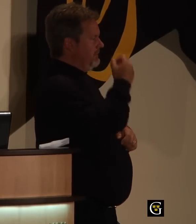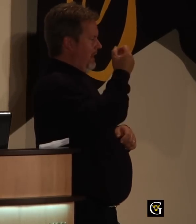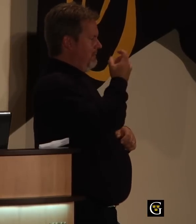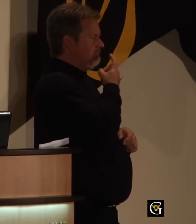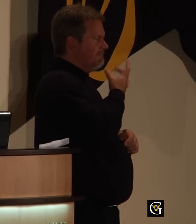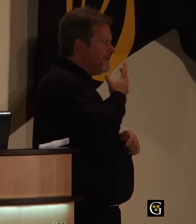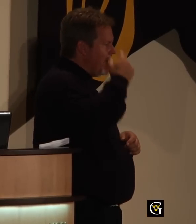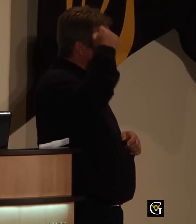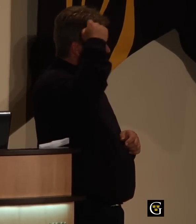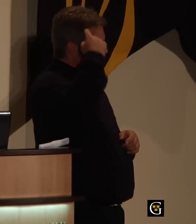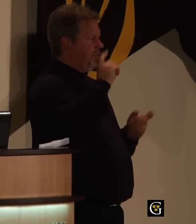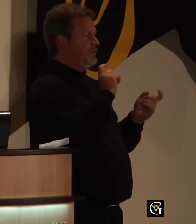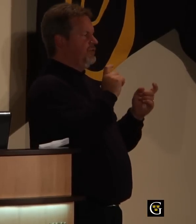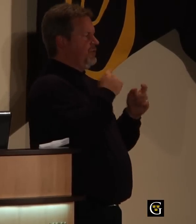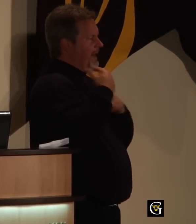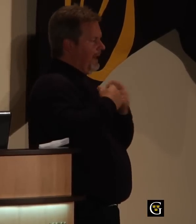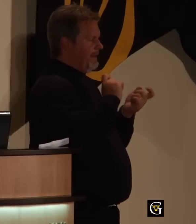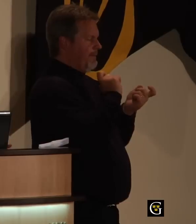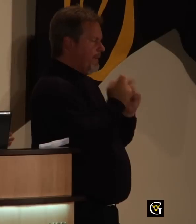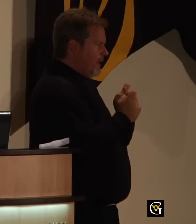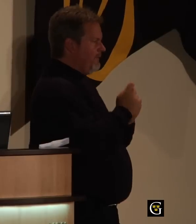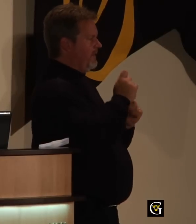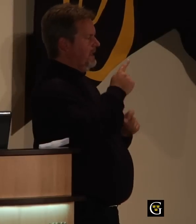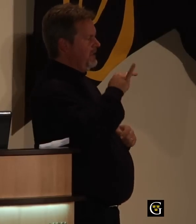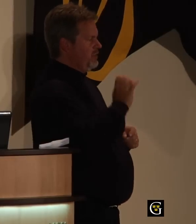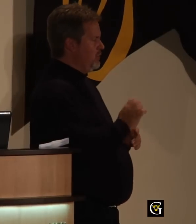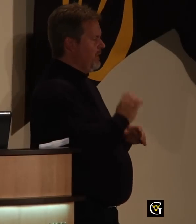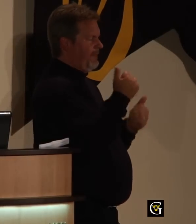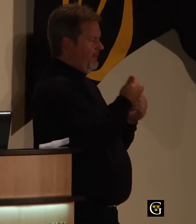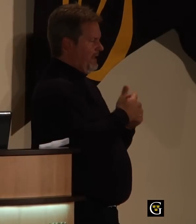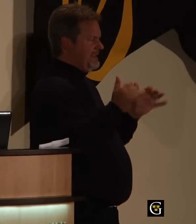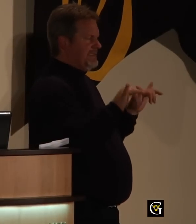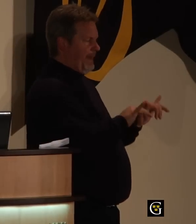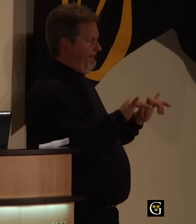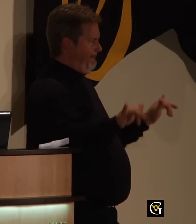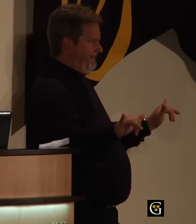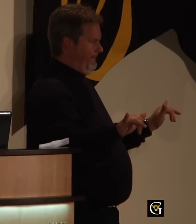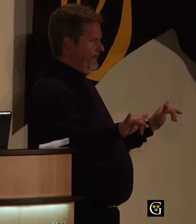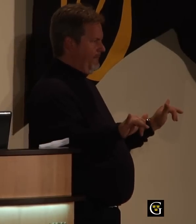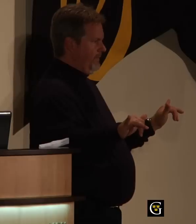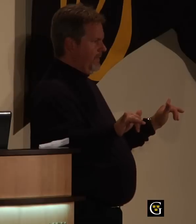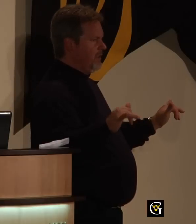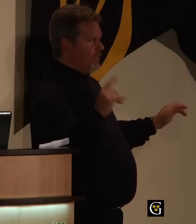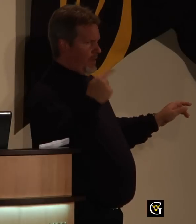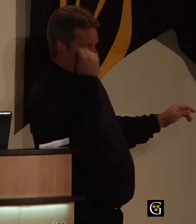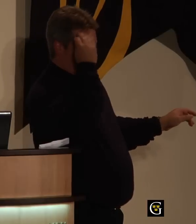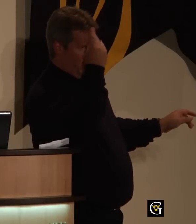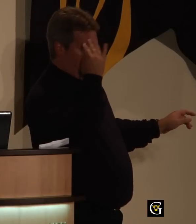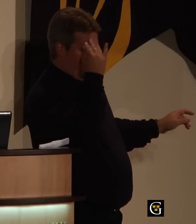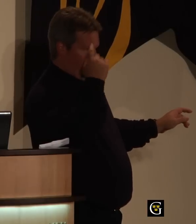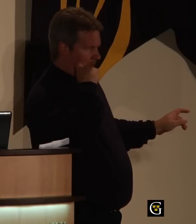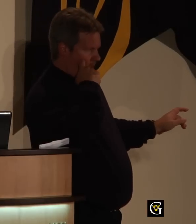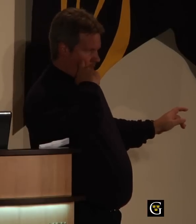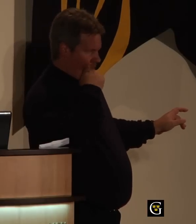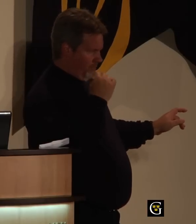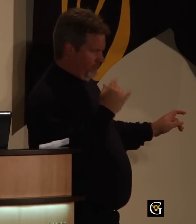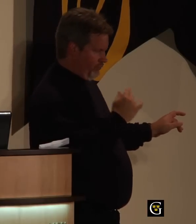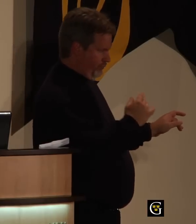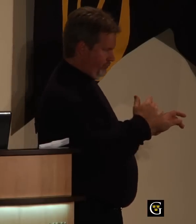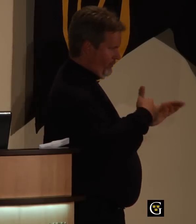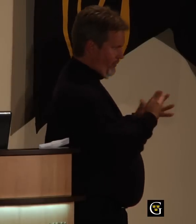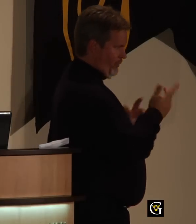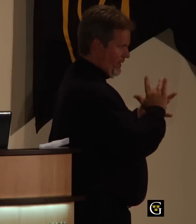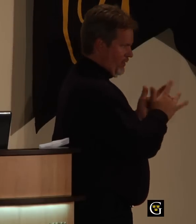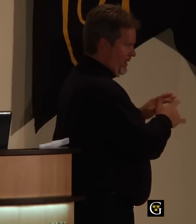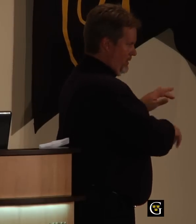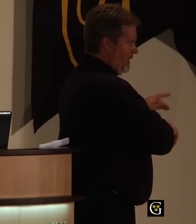genetically modified brain tissue, and to trigger the neurons that make that person think what happens. Now, there isn't going to be a